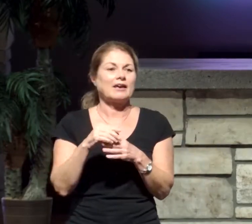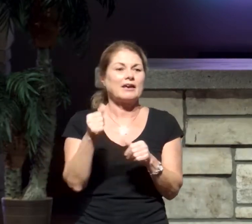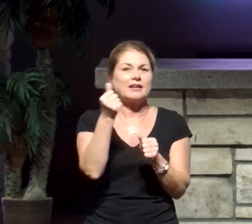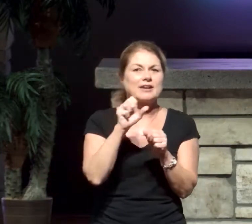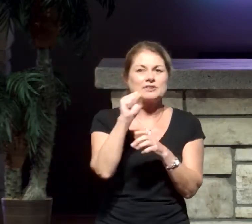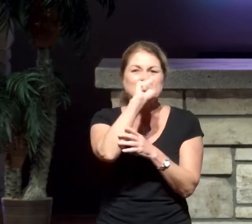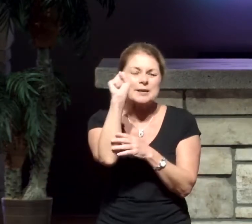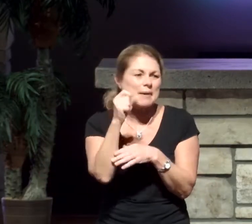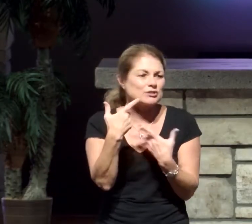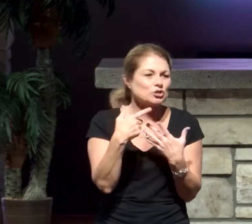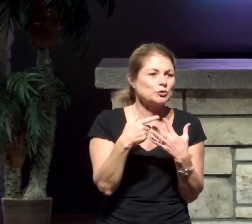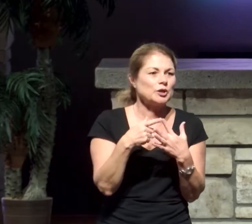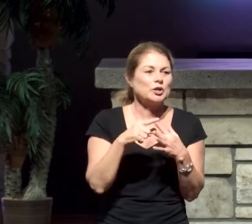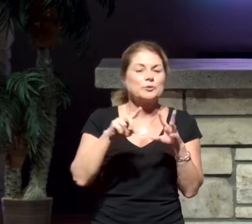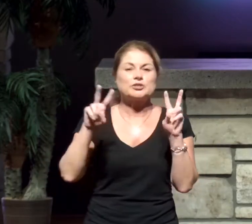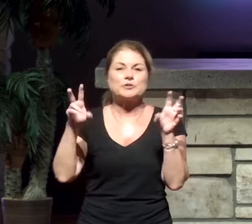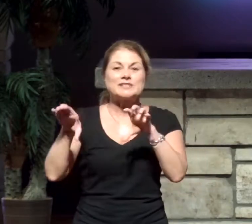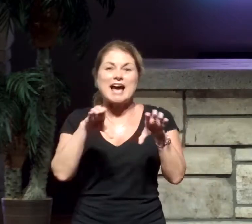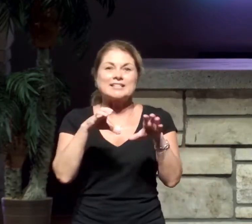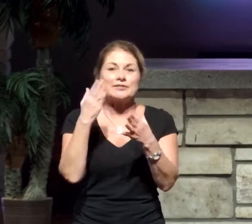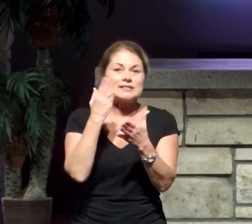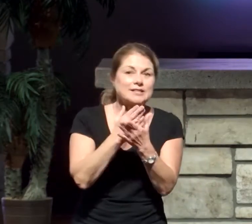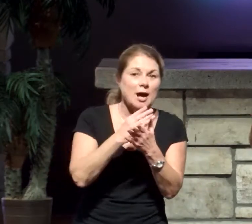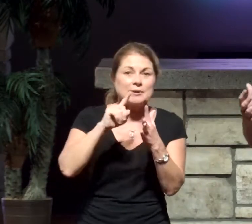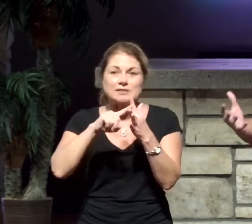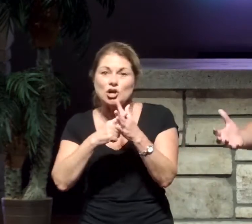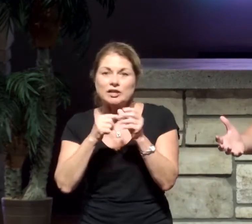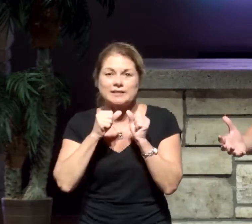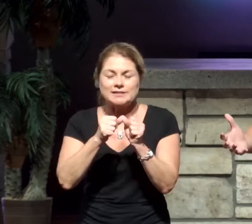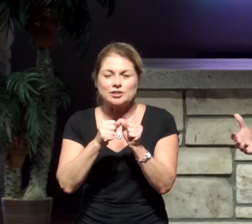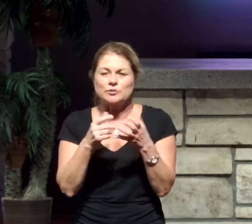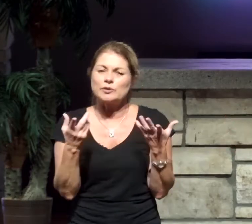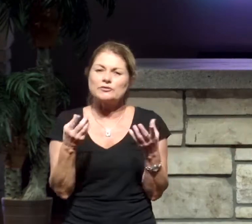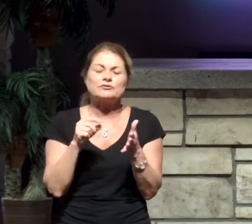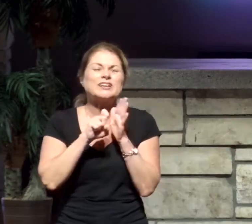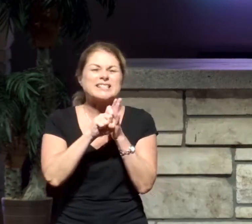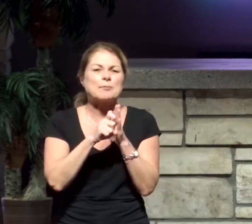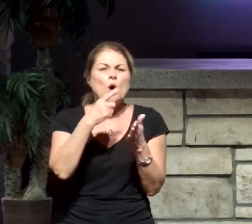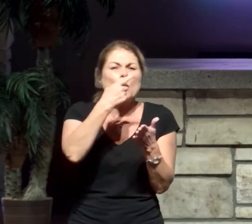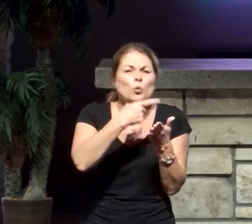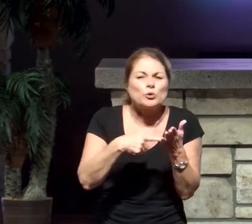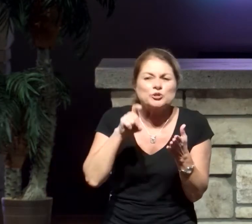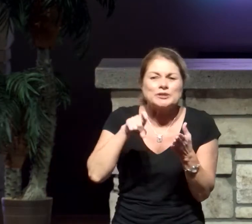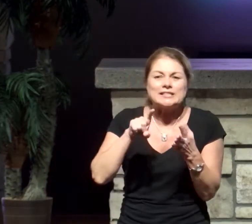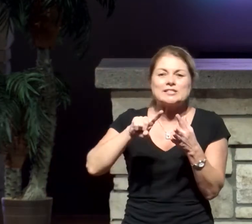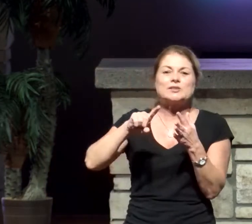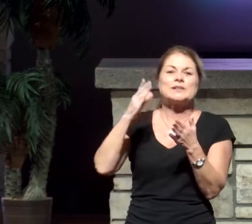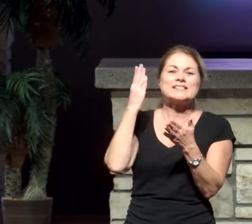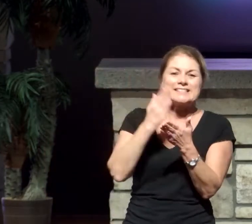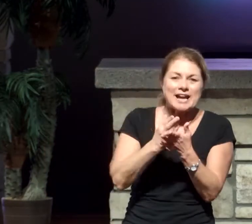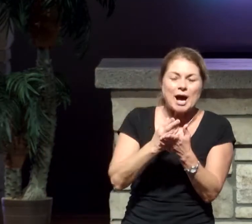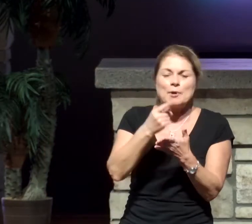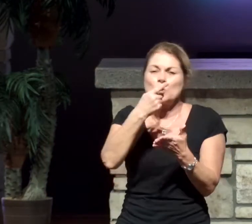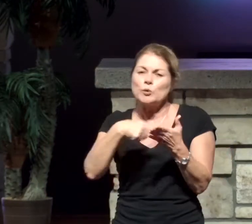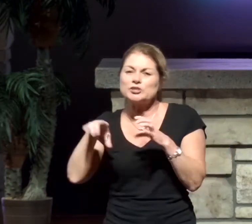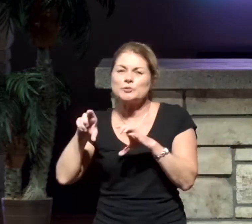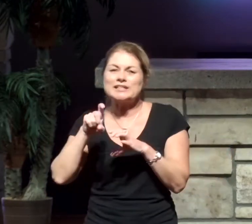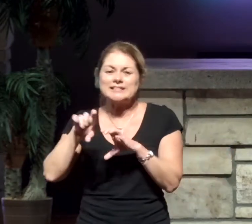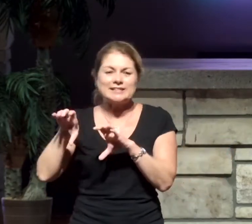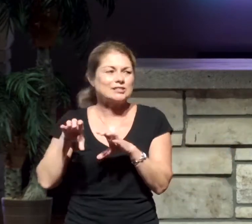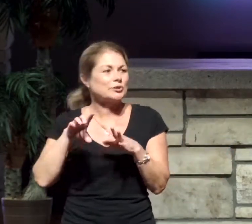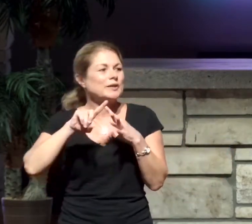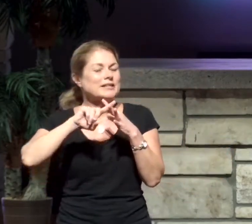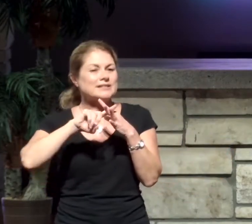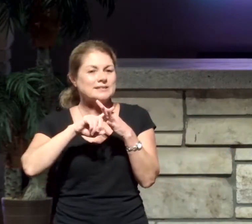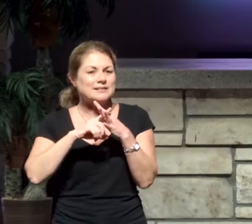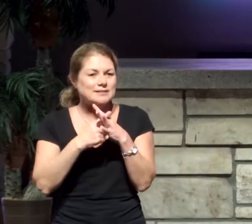called stop, start, and continue. For example, what are the things we need to stop doing? What are the things we need to start doing? And what are the things that we need to continue to